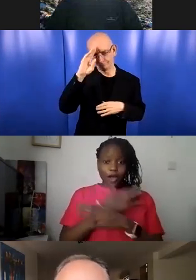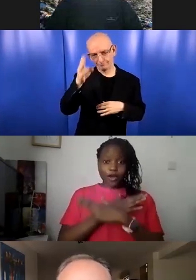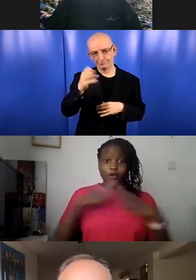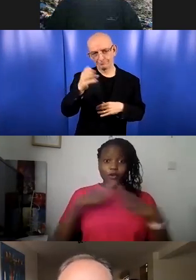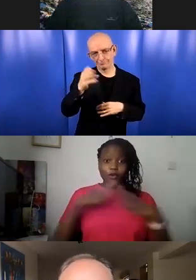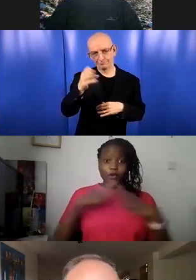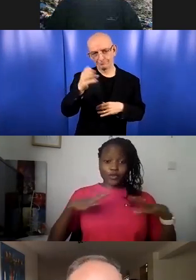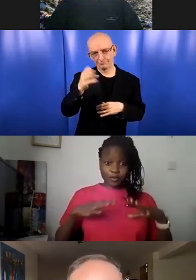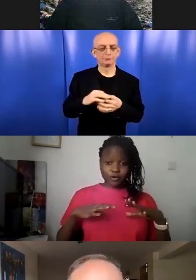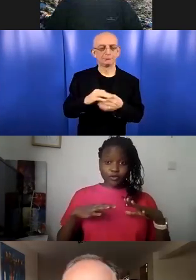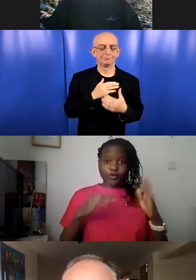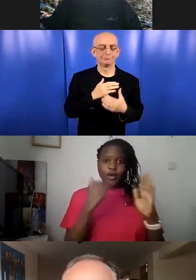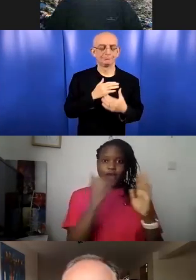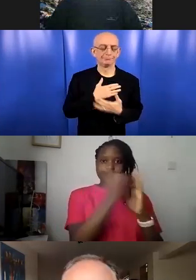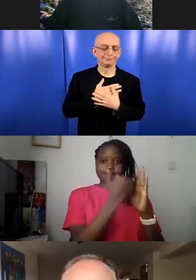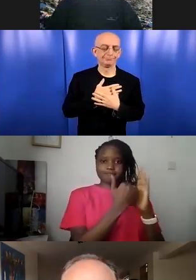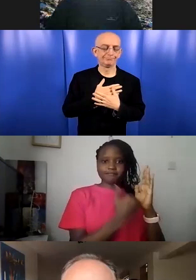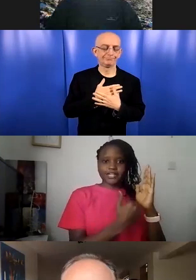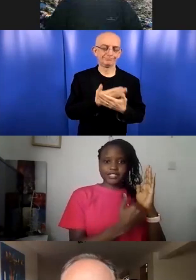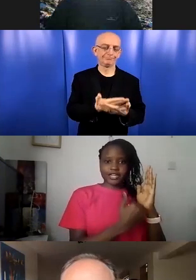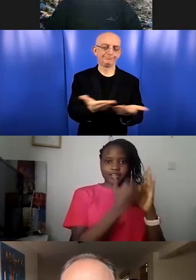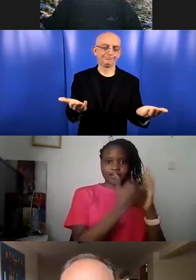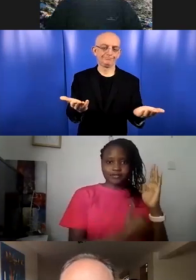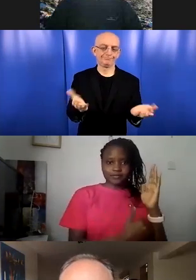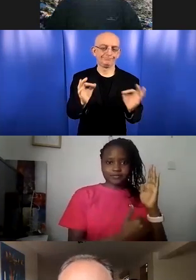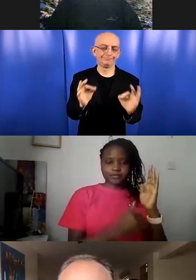the people who are listed here.